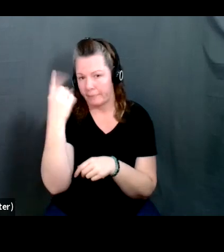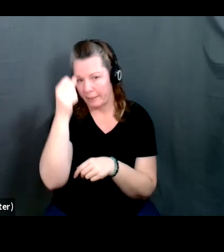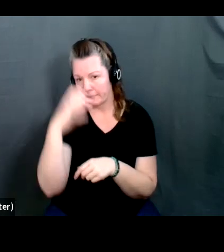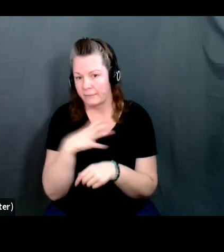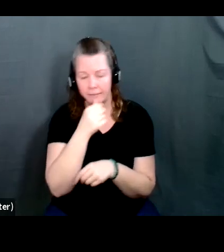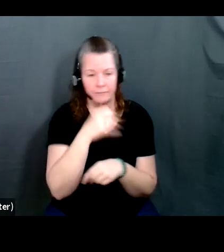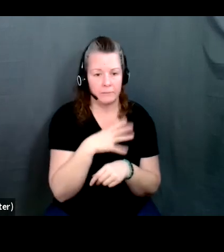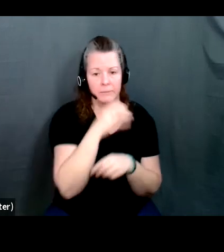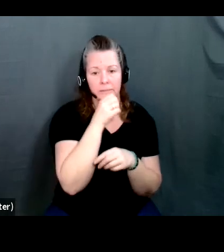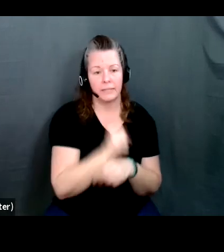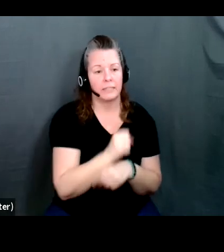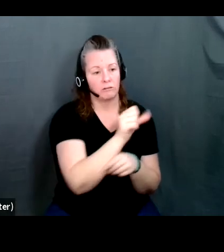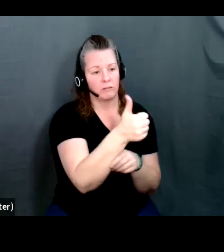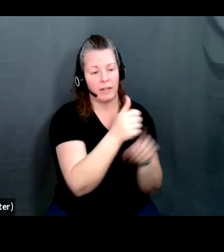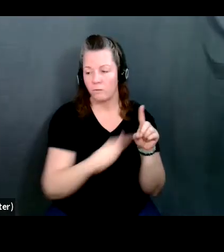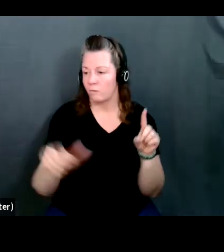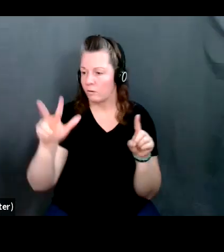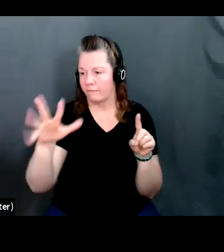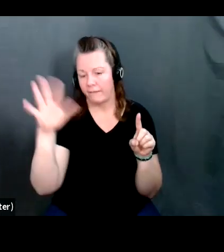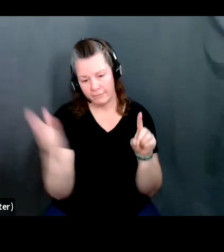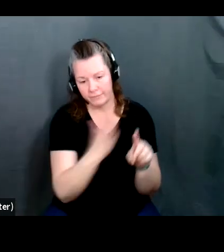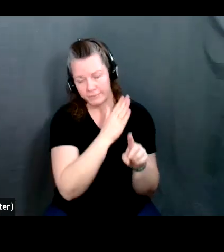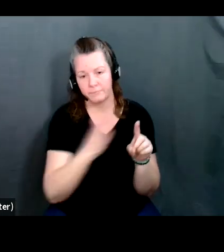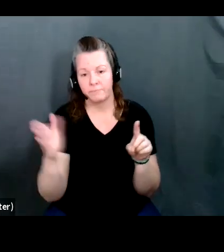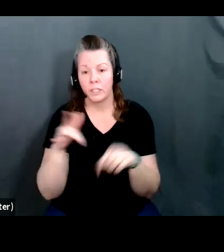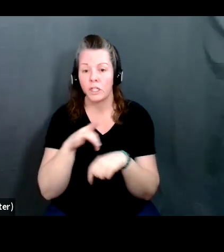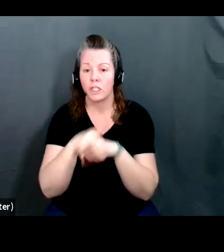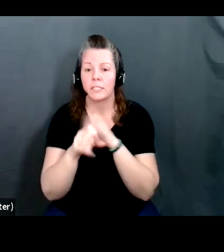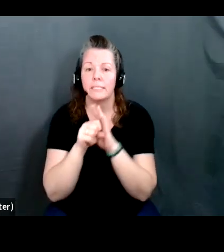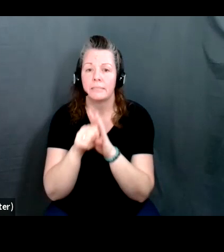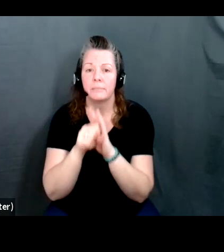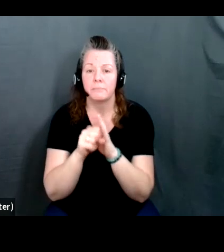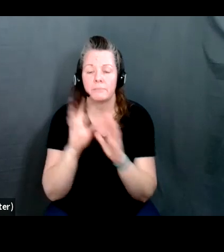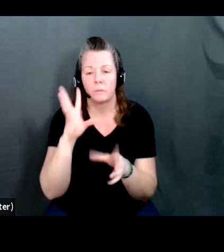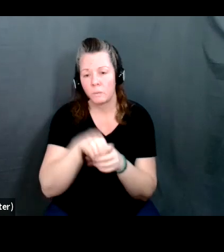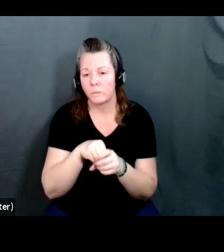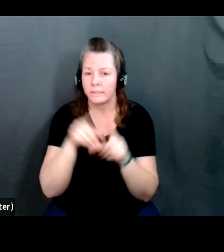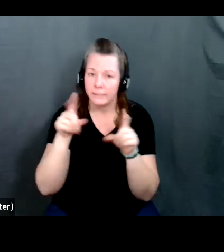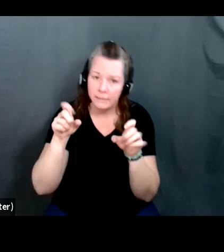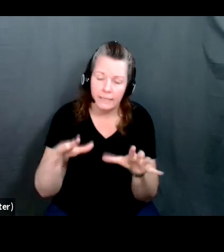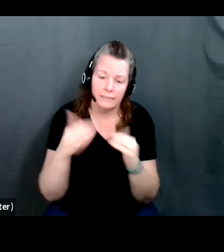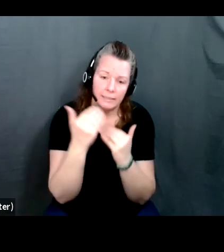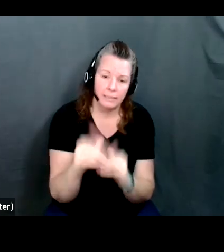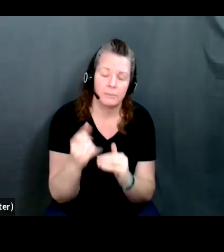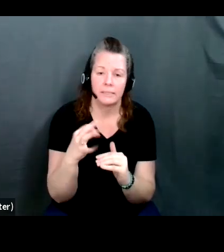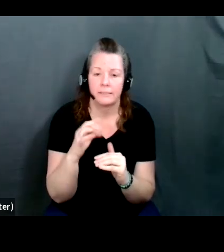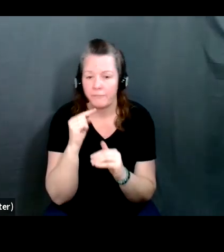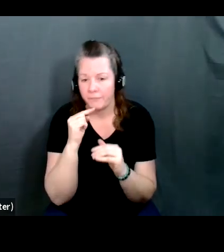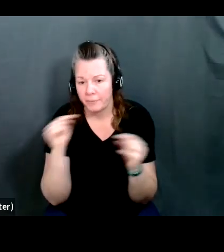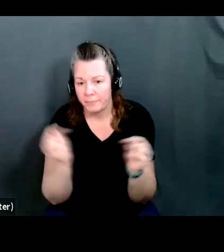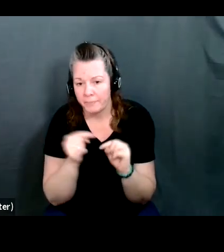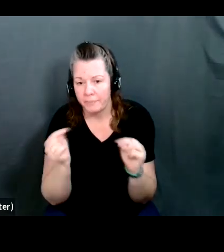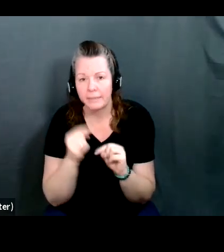from ages 10 to 35. Early symptoms include testing the limits of pain by engaging